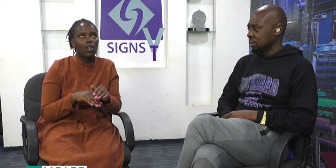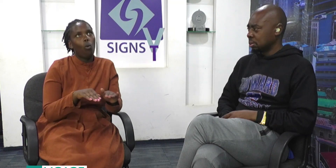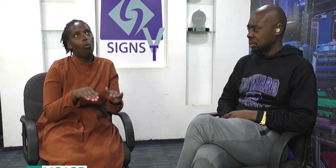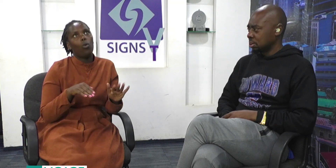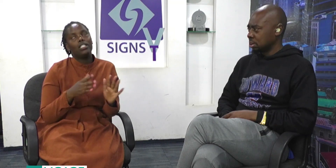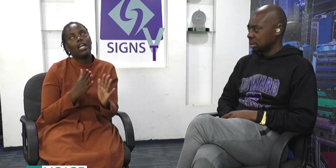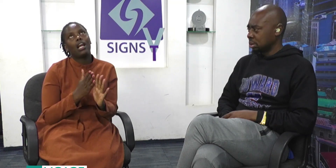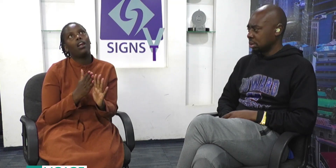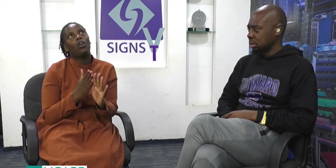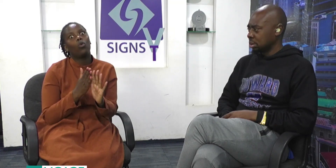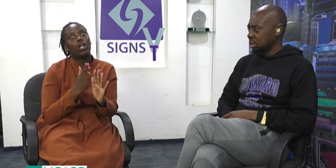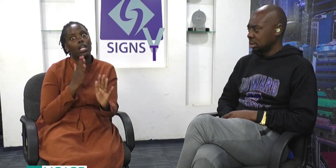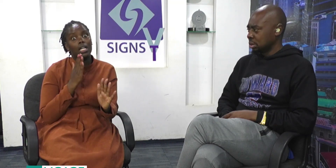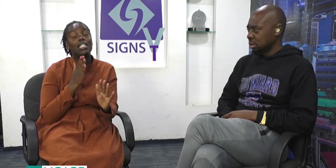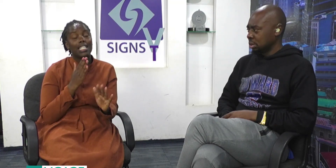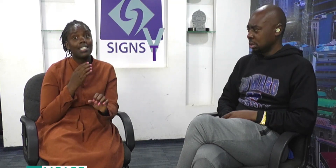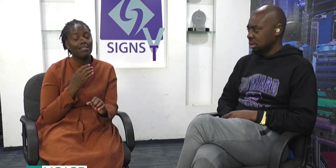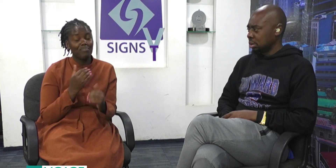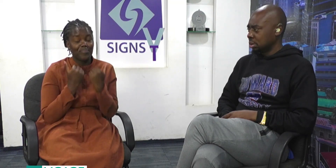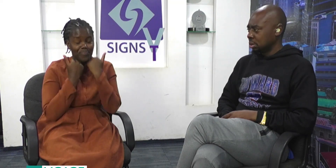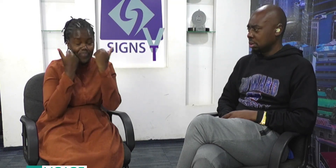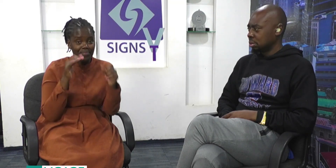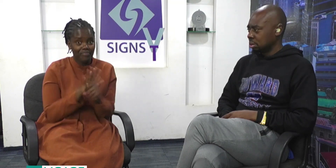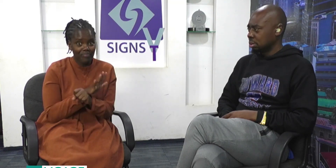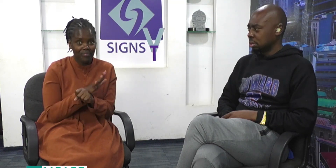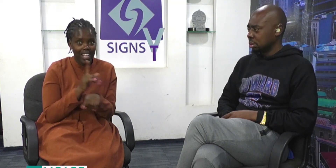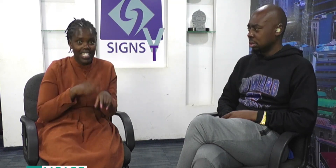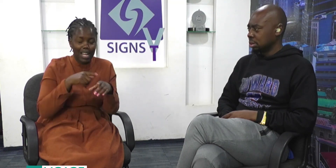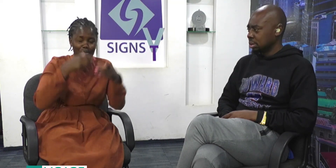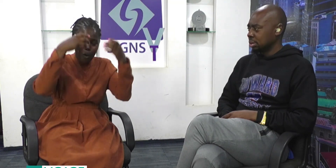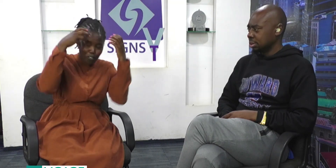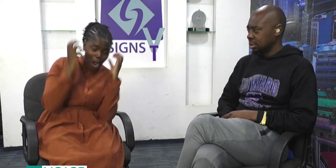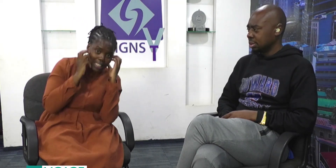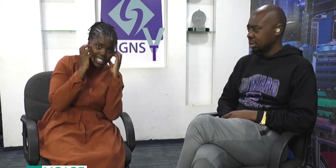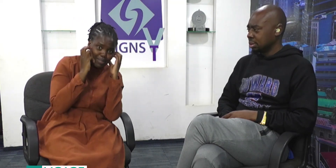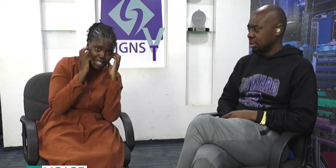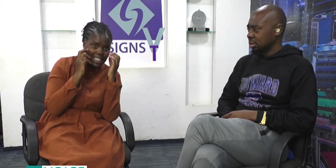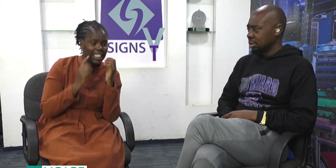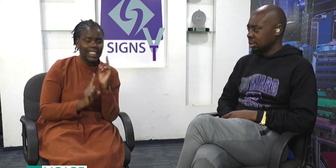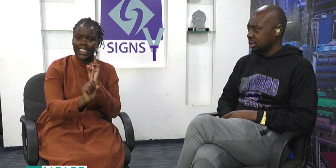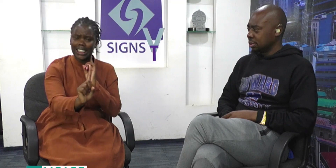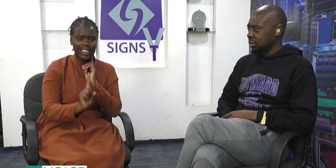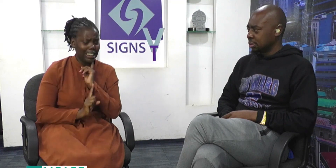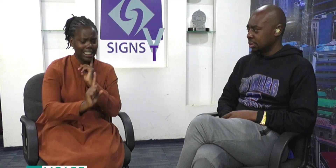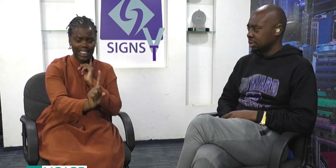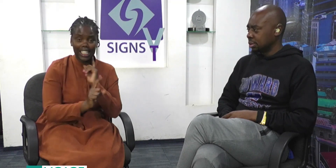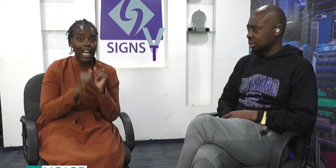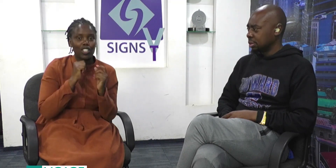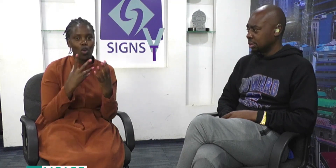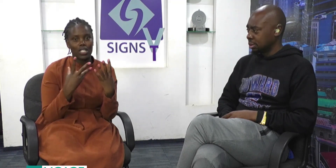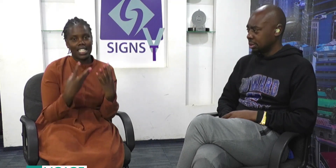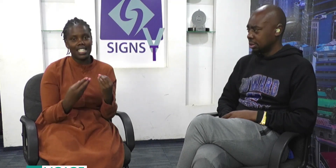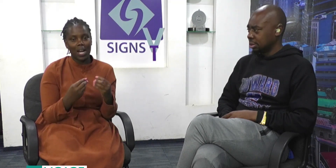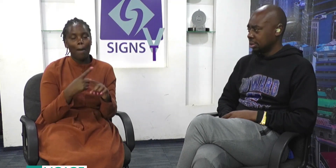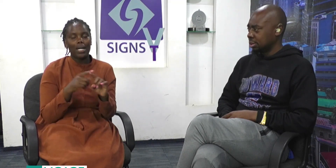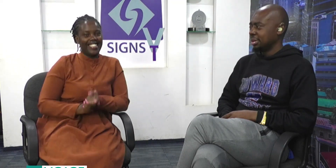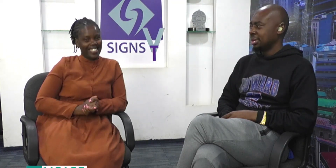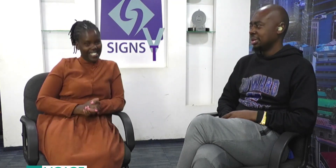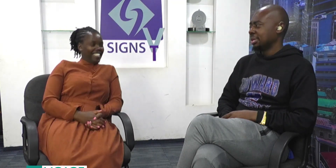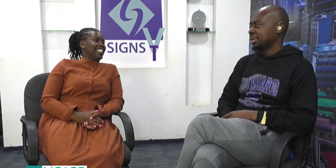know sometimes it can be stressful, like you have seen from our guest, but you see he has managed, and I believe